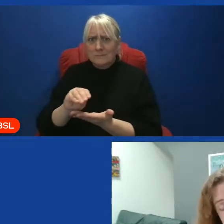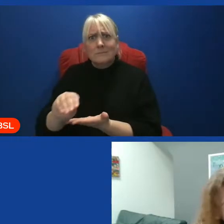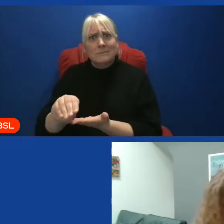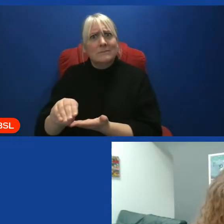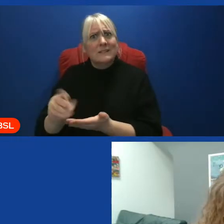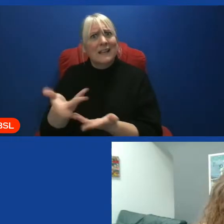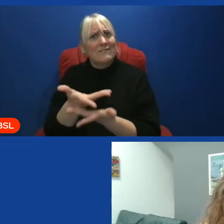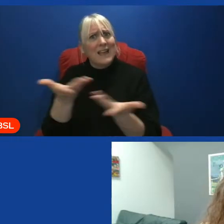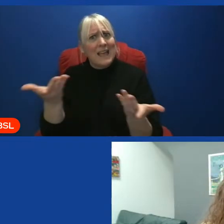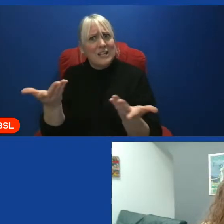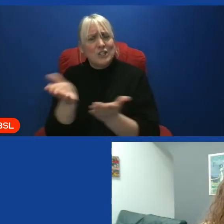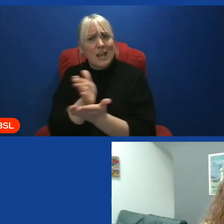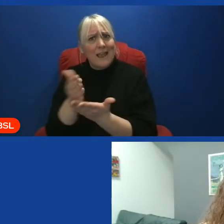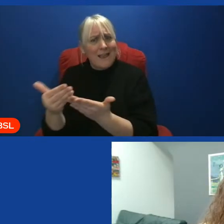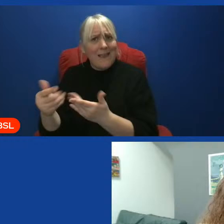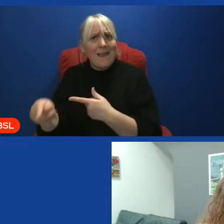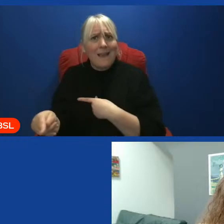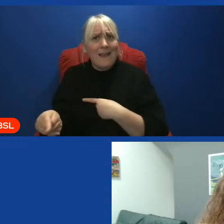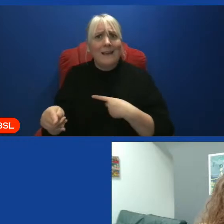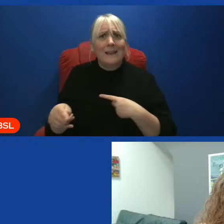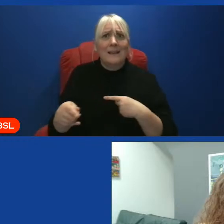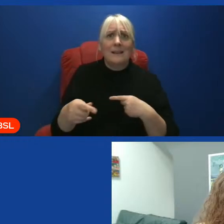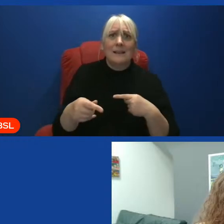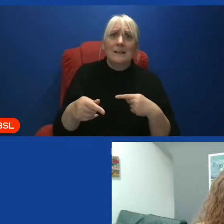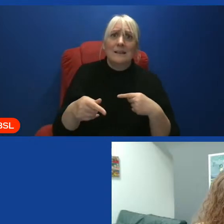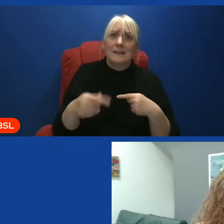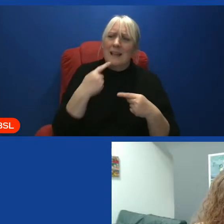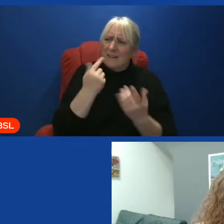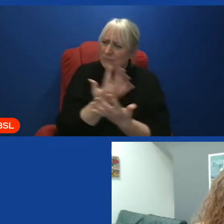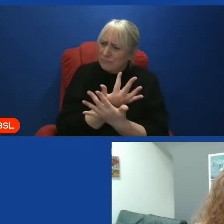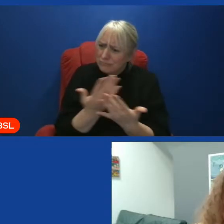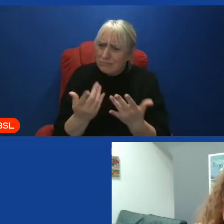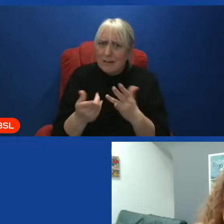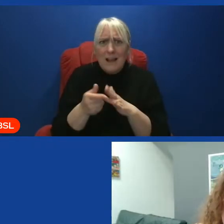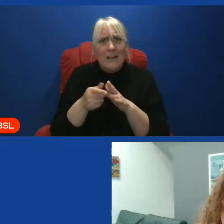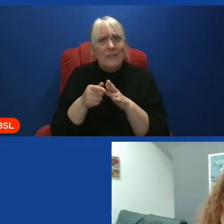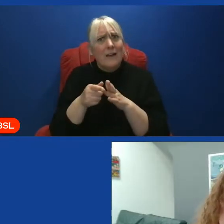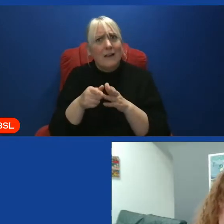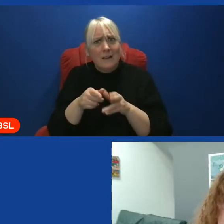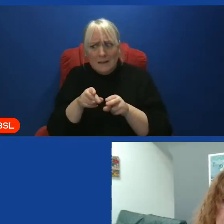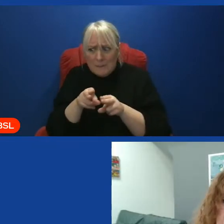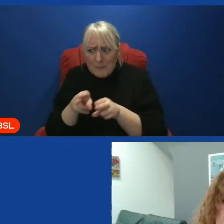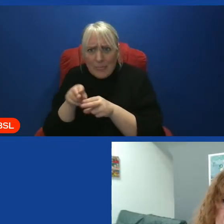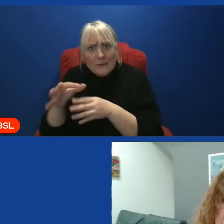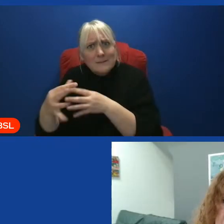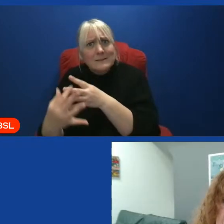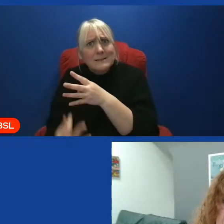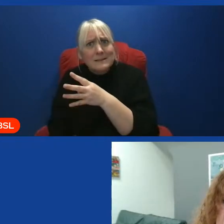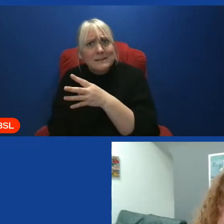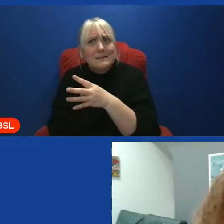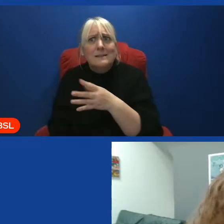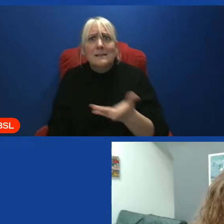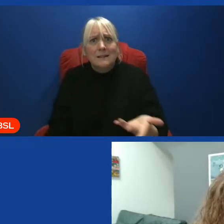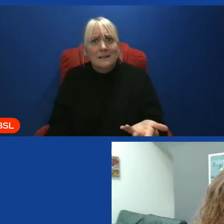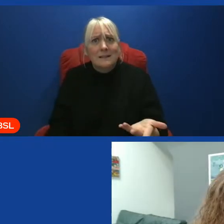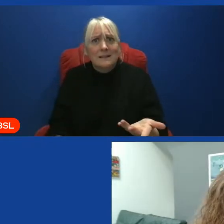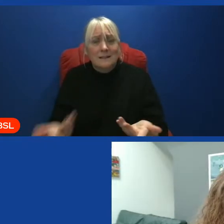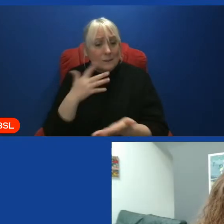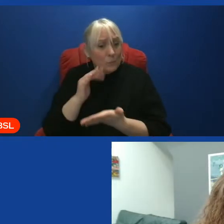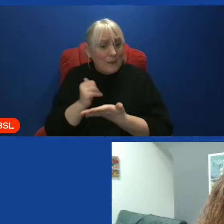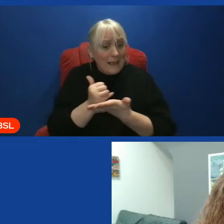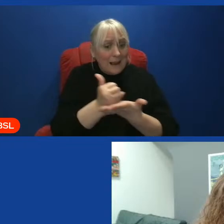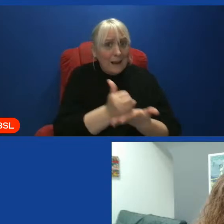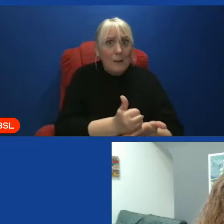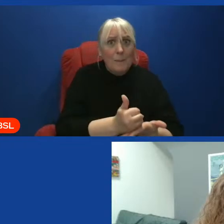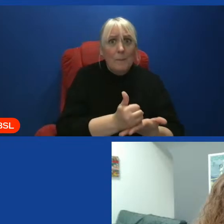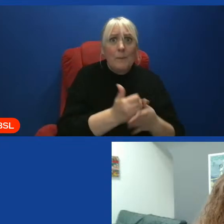We would say there are a number of things that you could do that help the working class rather than